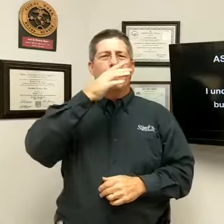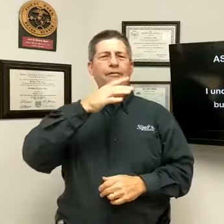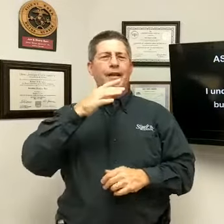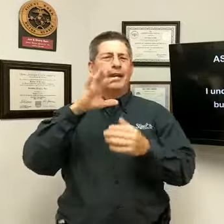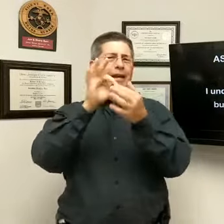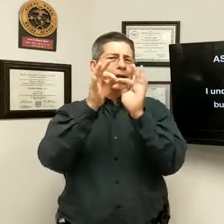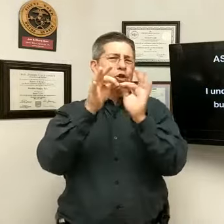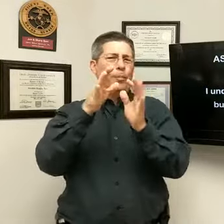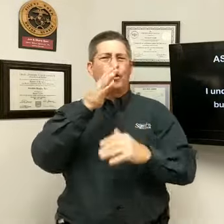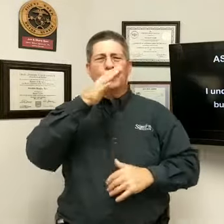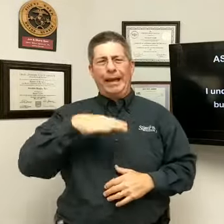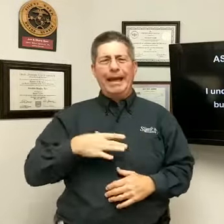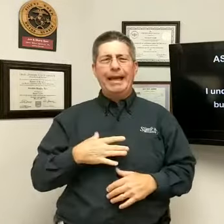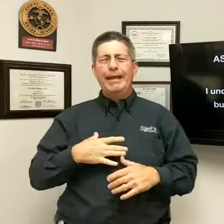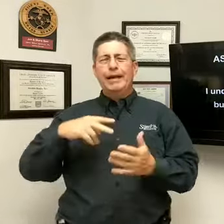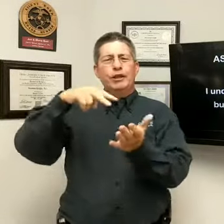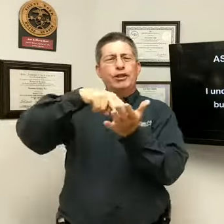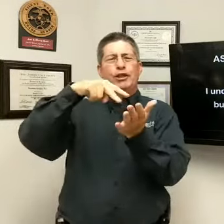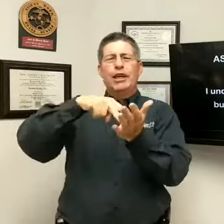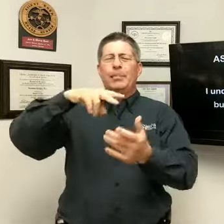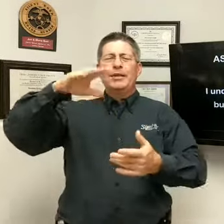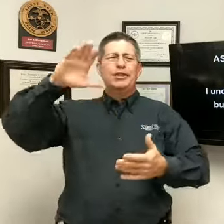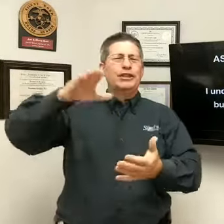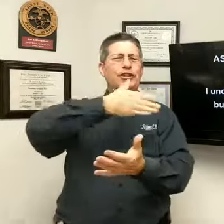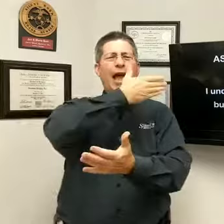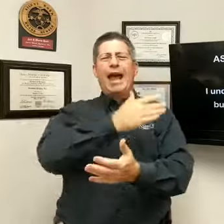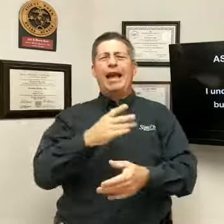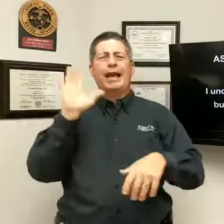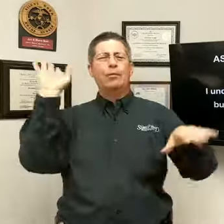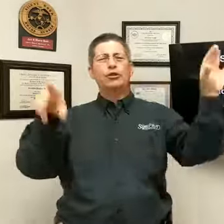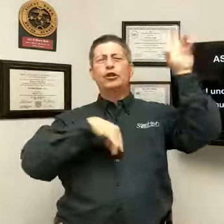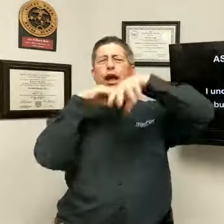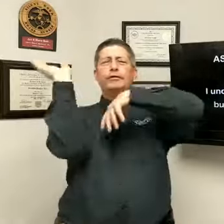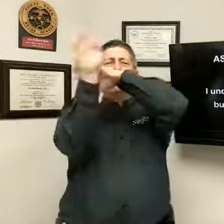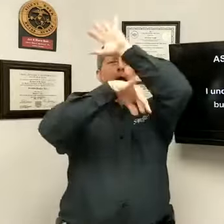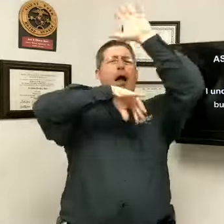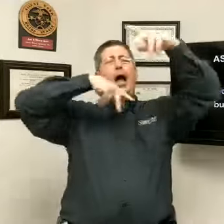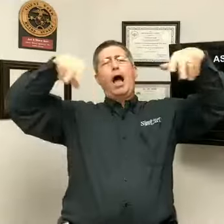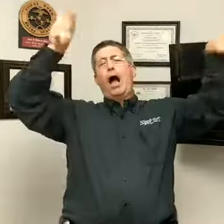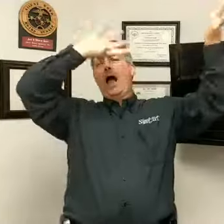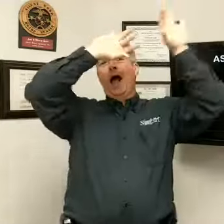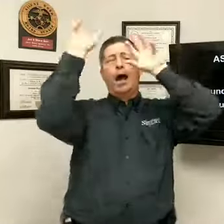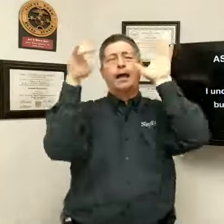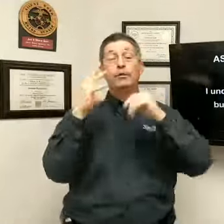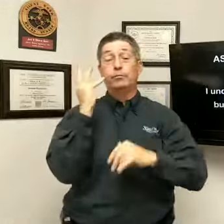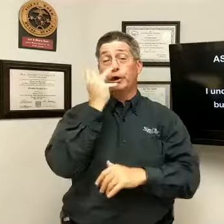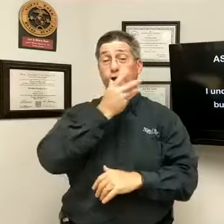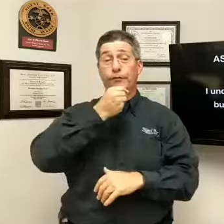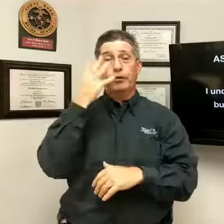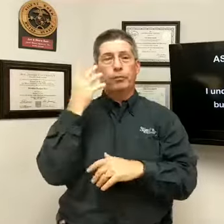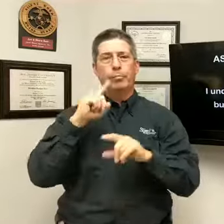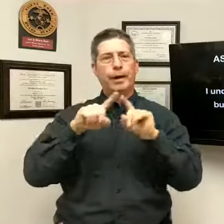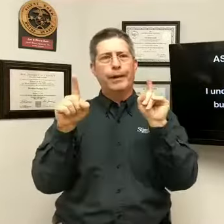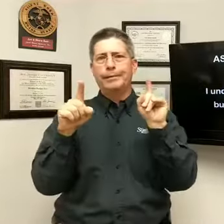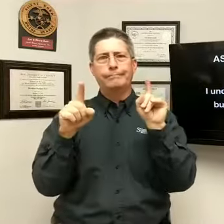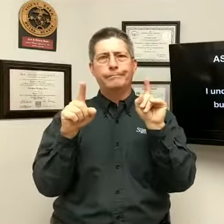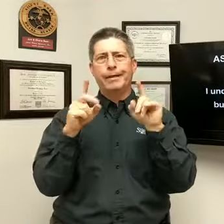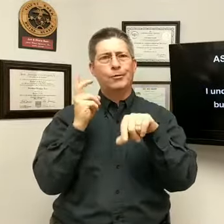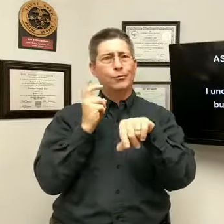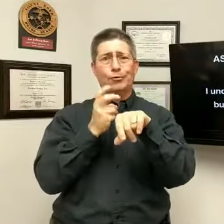the interpreters, a lady, she stood up and she sang, and it was just, it was beautiful, but it was really